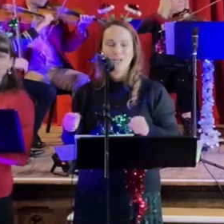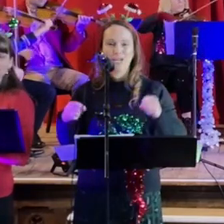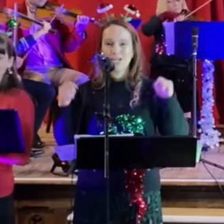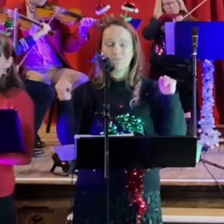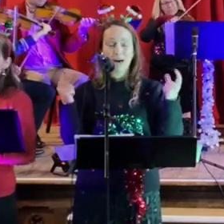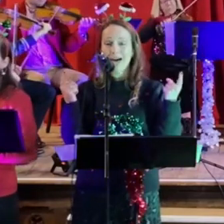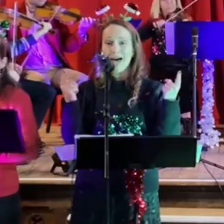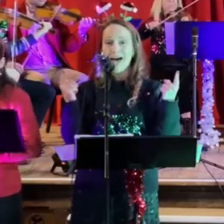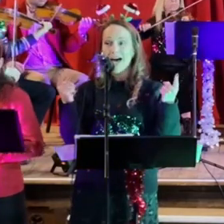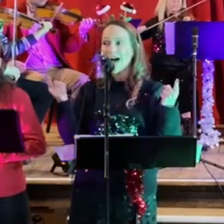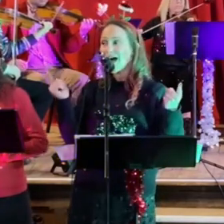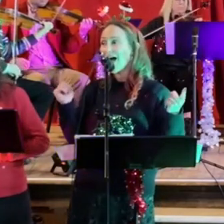evergreen